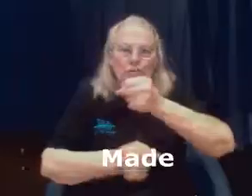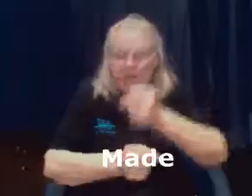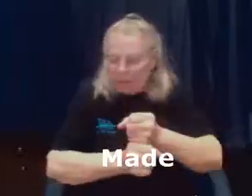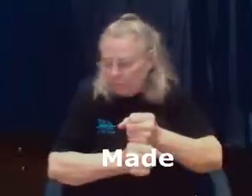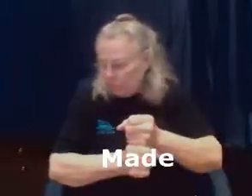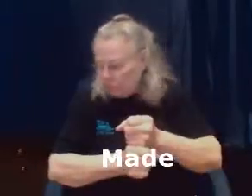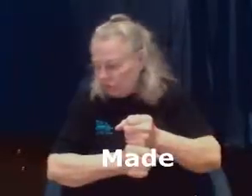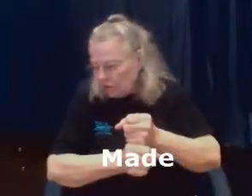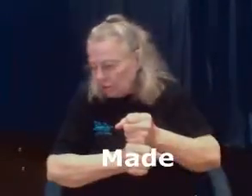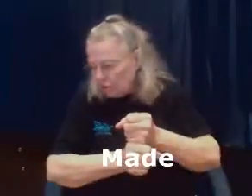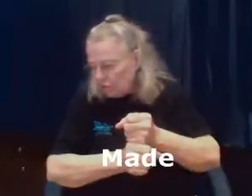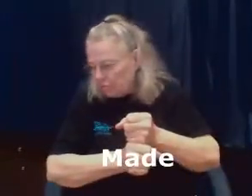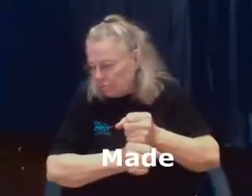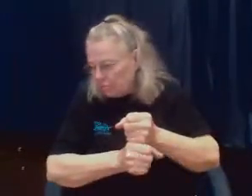twisting motion.